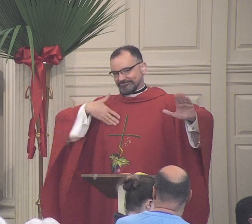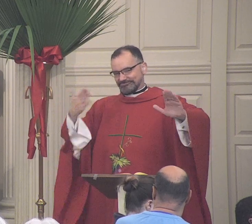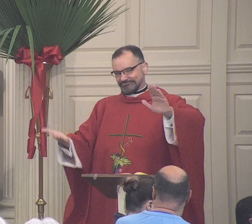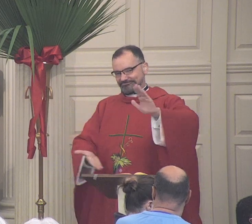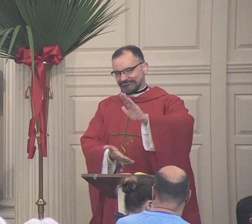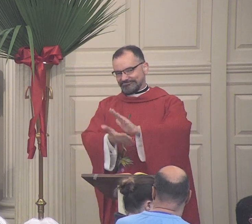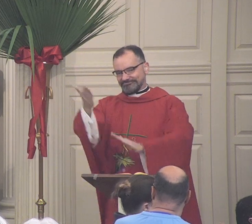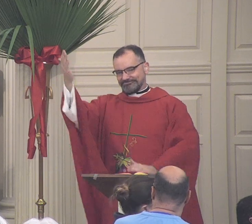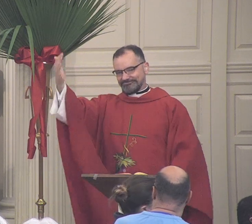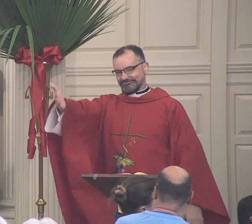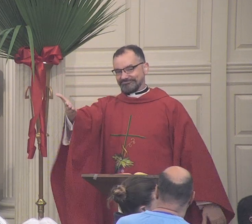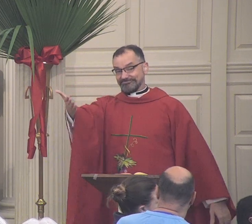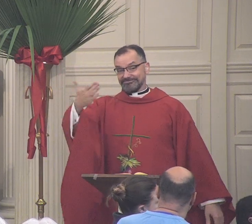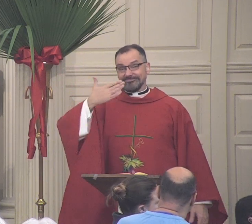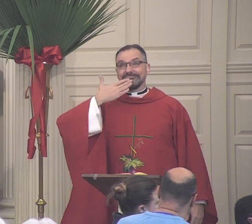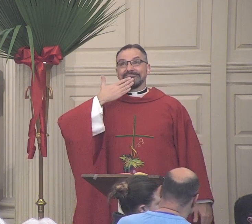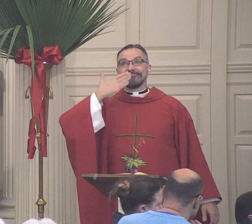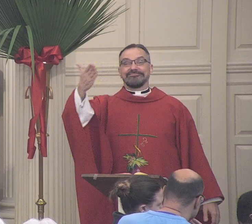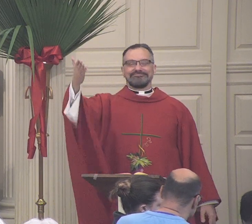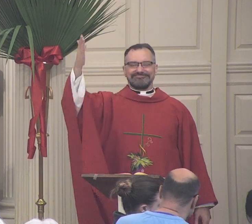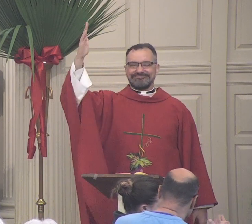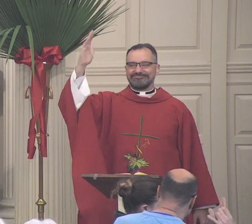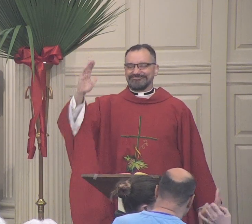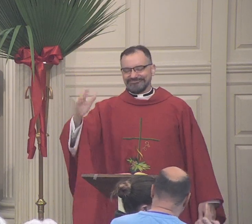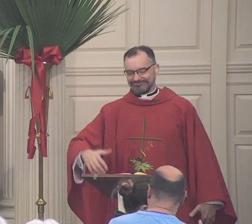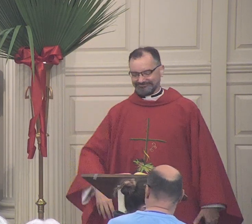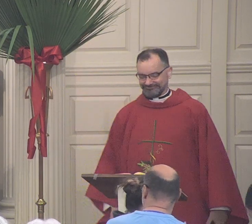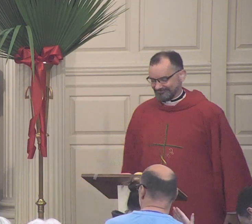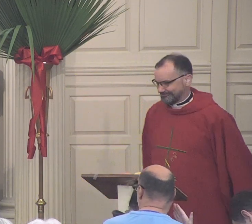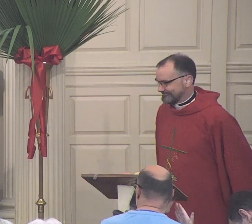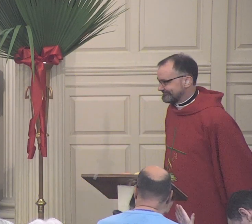Mass is ended. Thanks be to God.